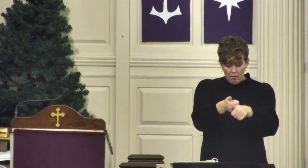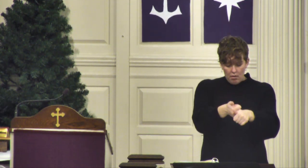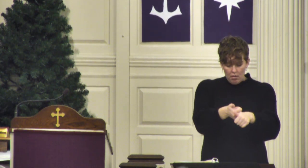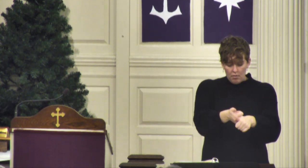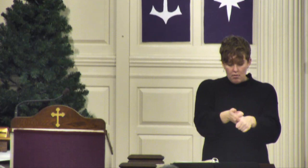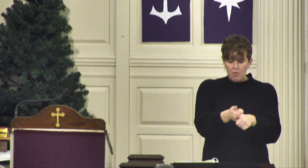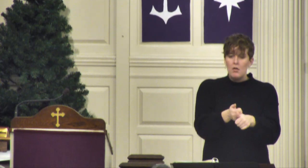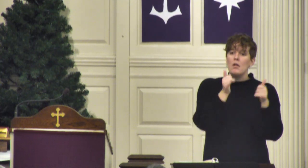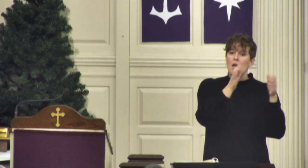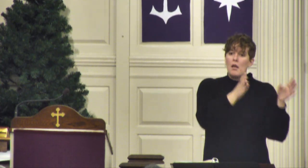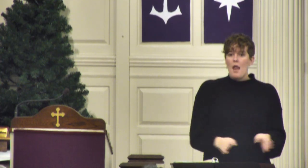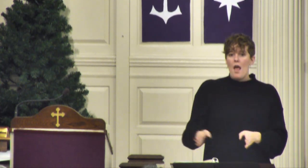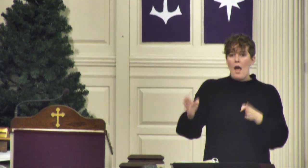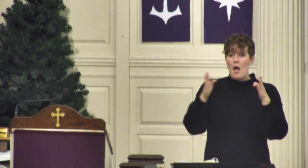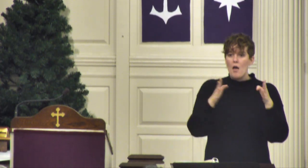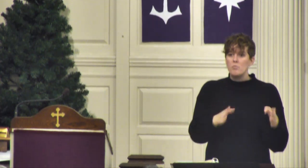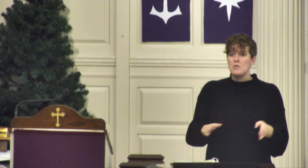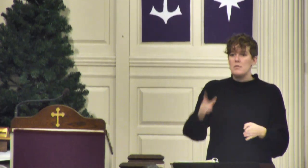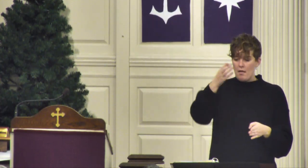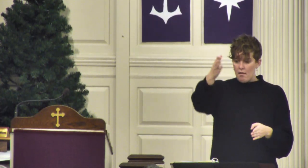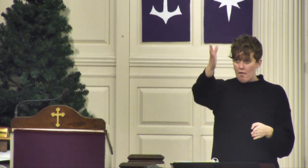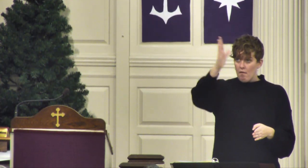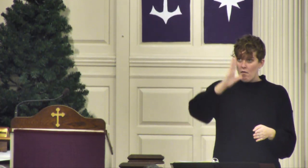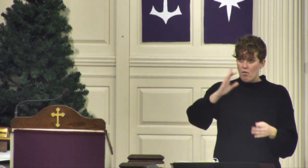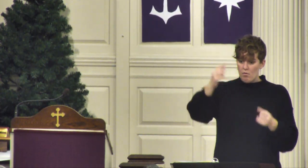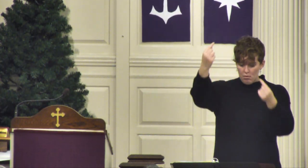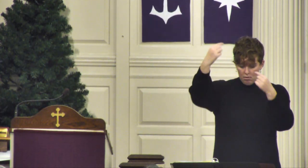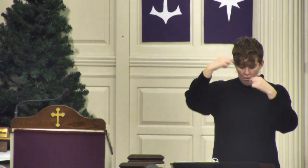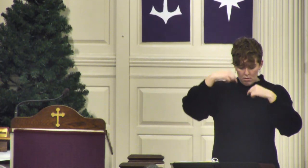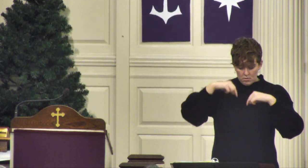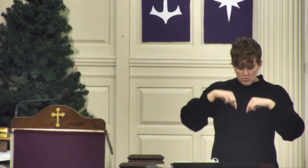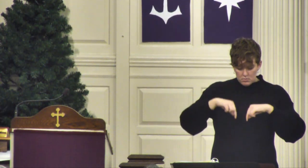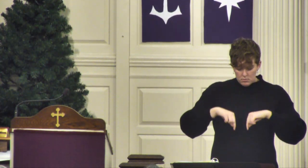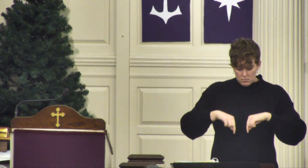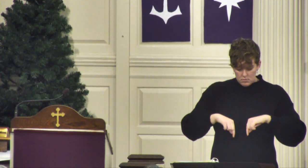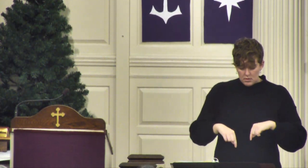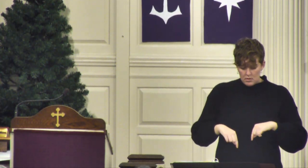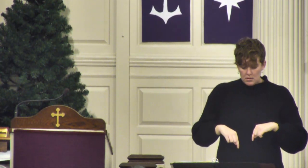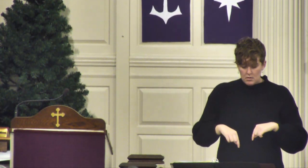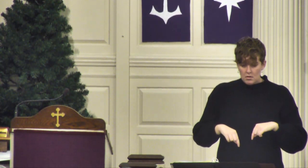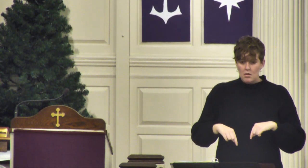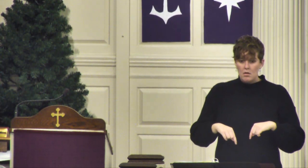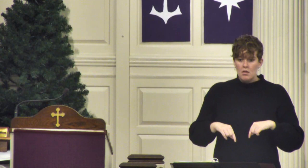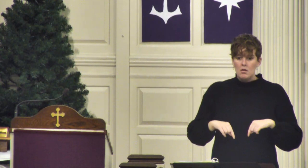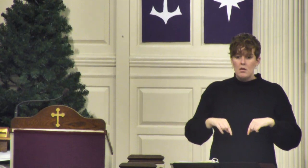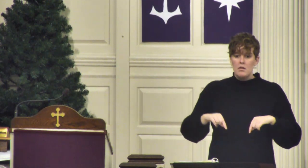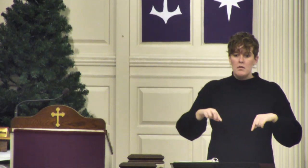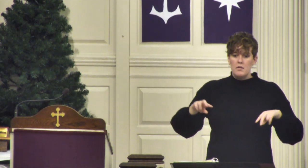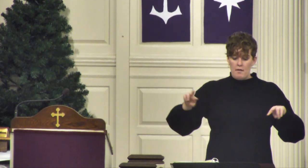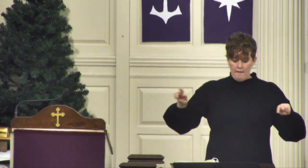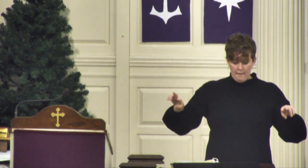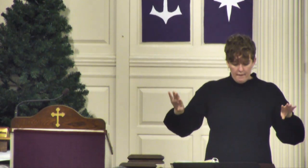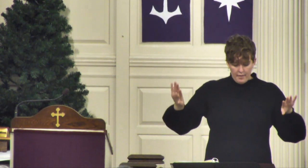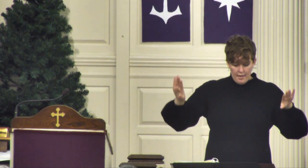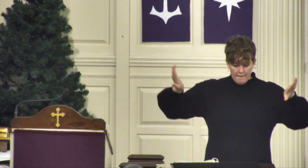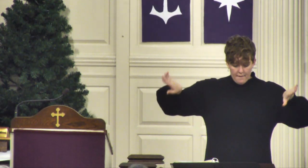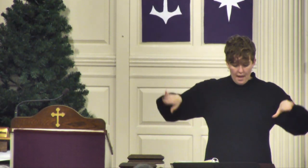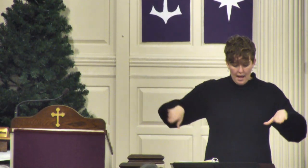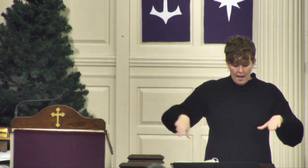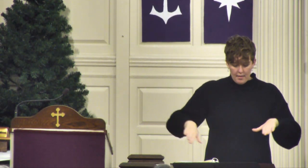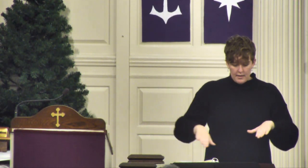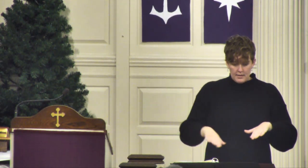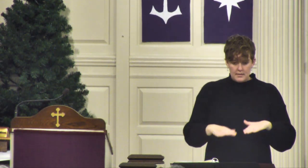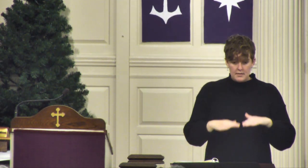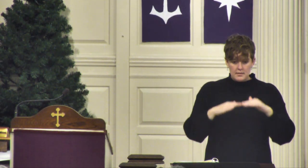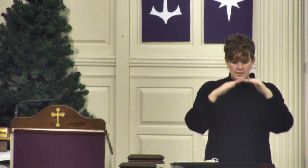obey, now prepare for God away. Let the valleys